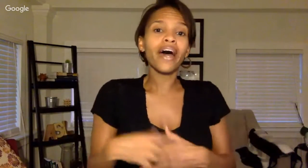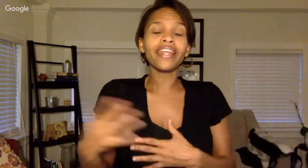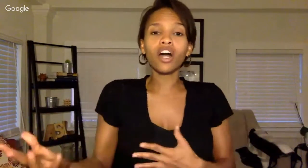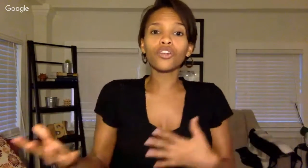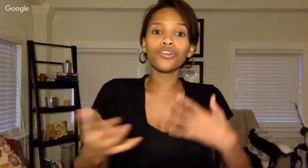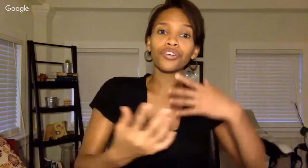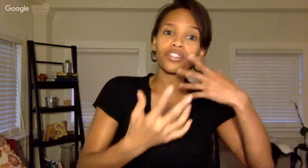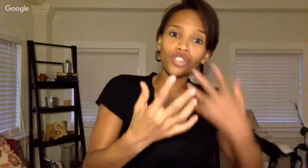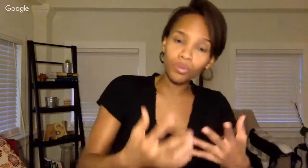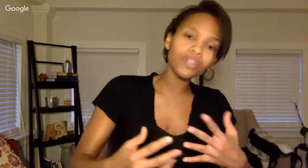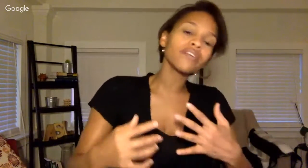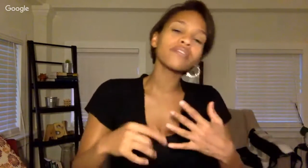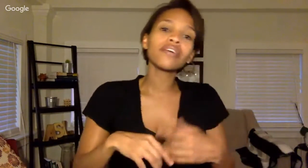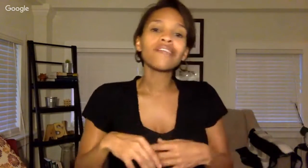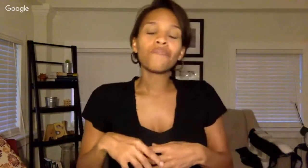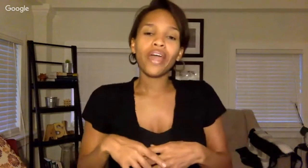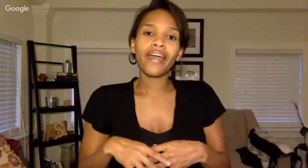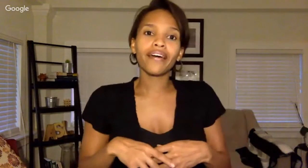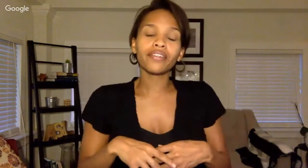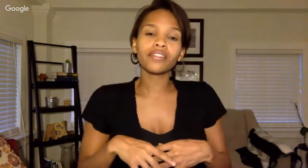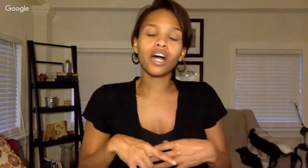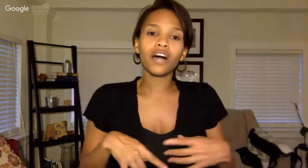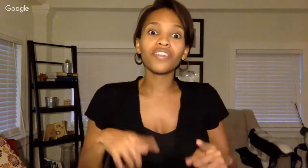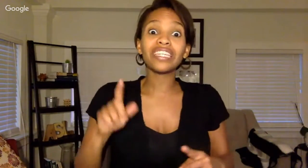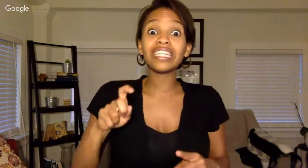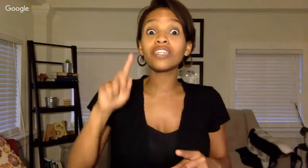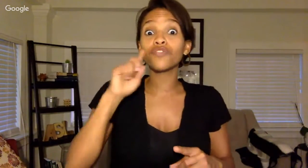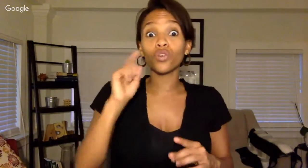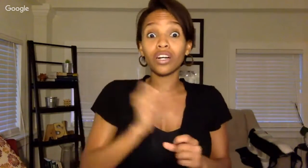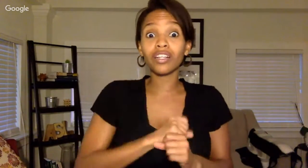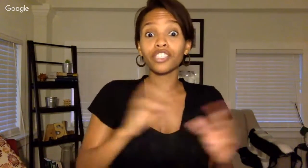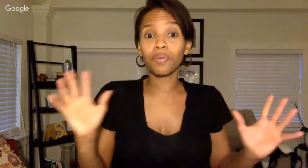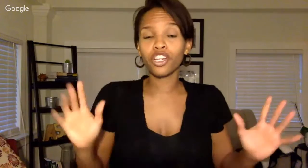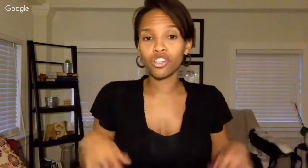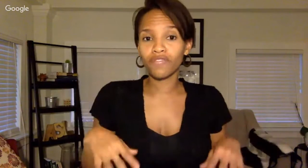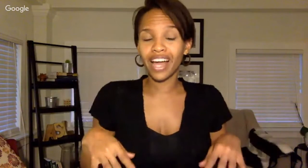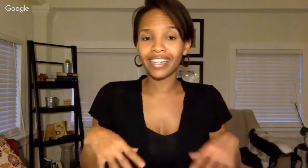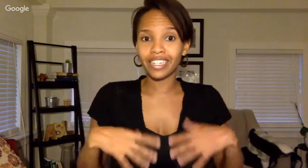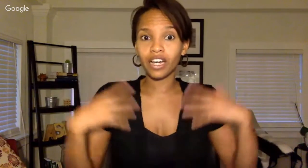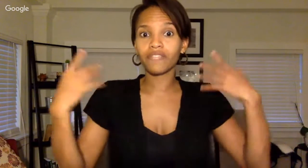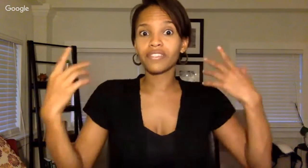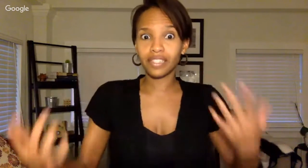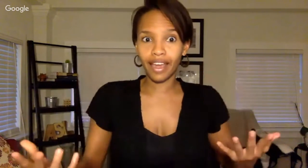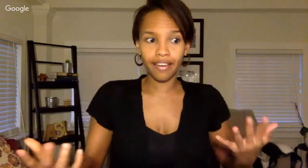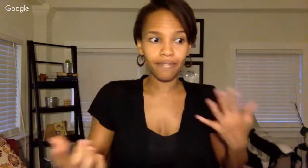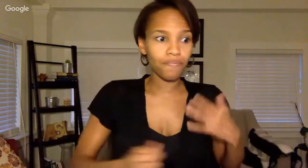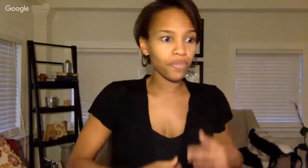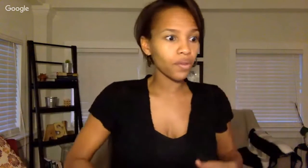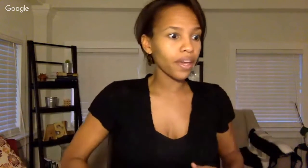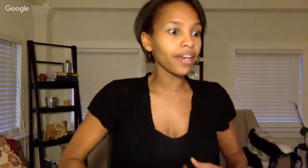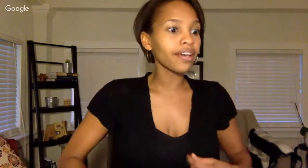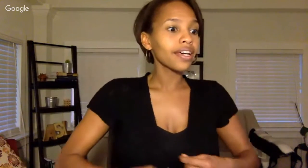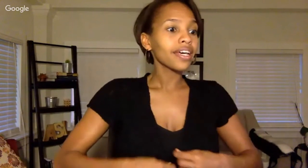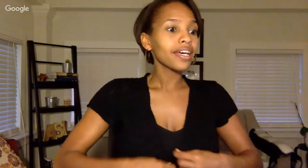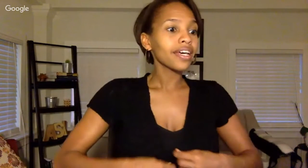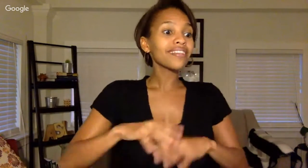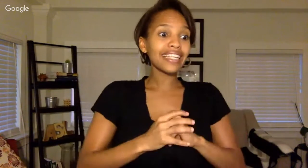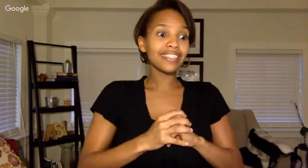on who your consumer is and the need for a clear depiction of the idea of scan, okay? The